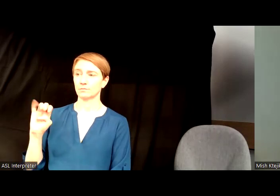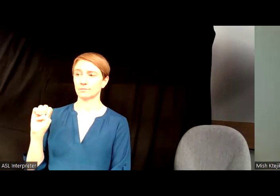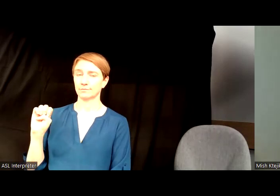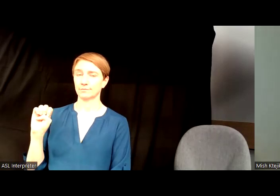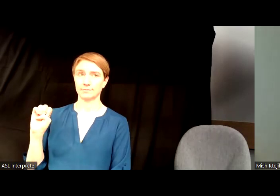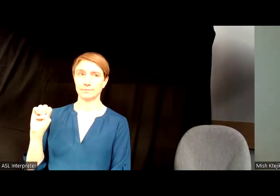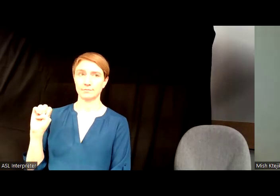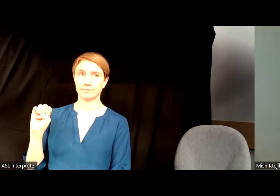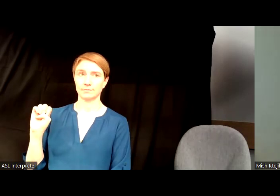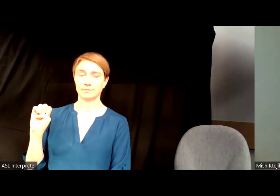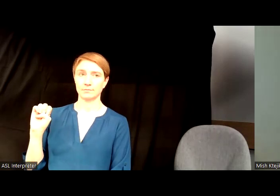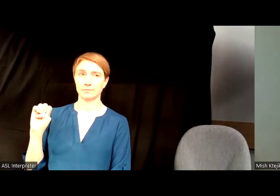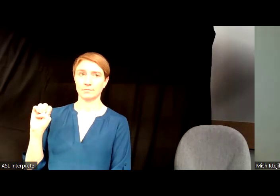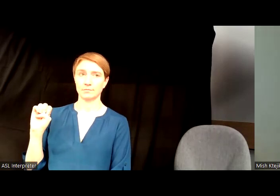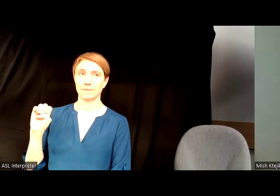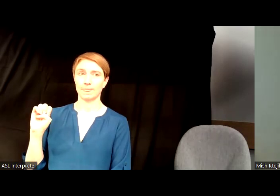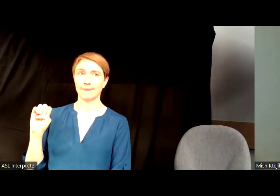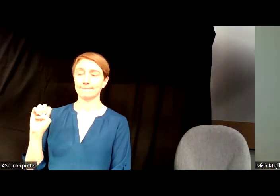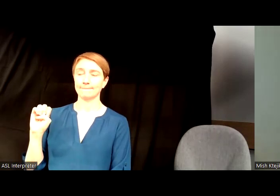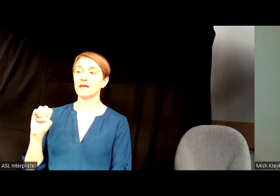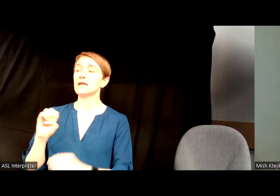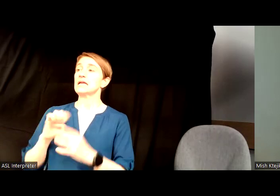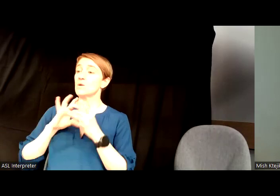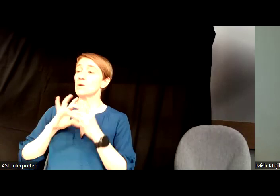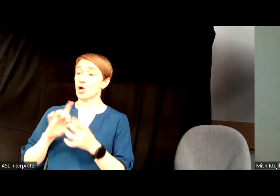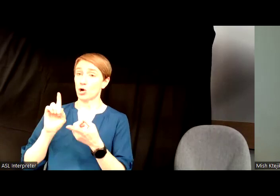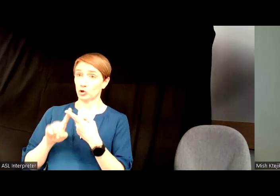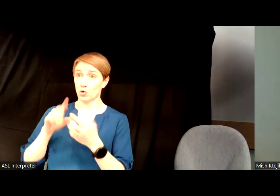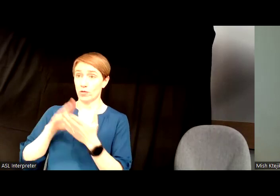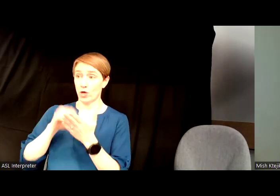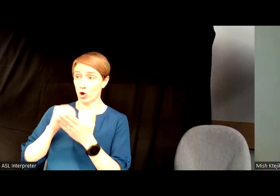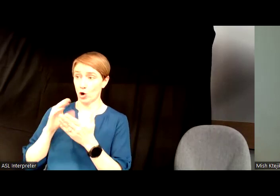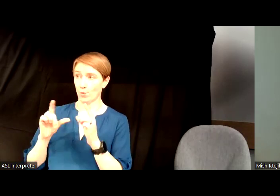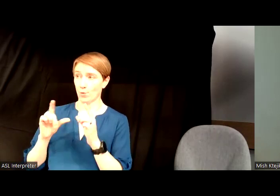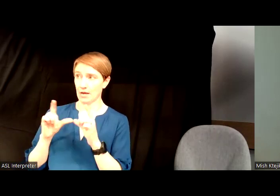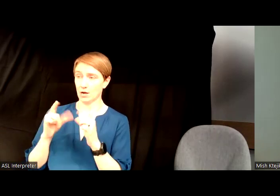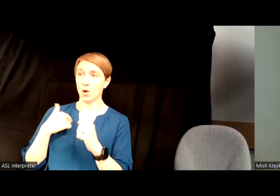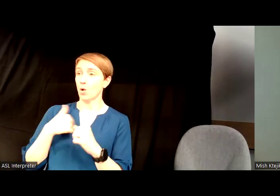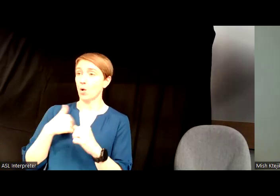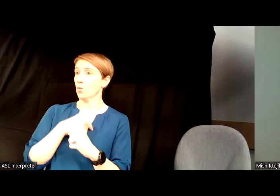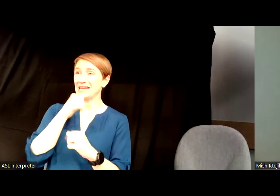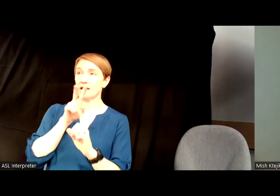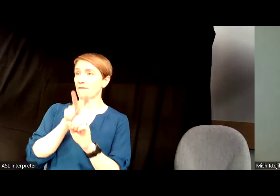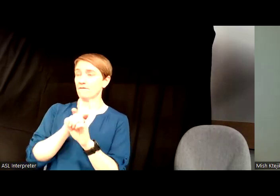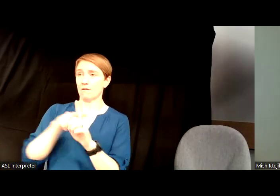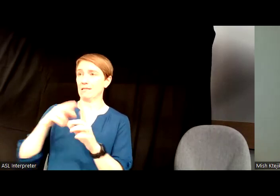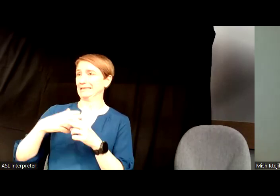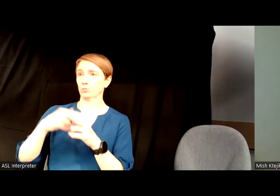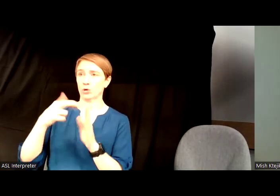Sammy, go ahead. This is- So in regards to the learner permit, we did not file a temporary rule on that